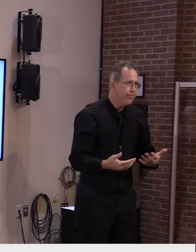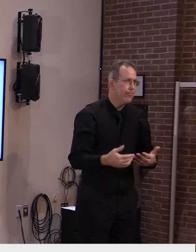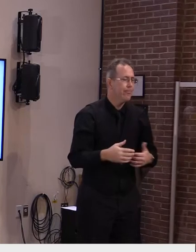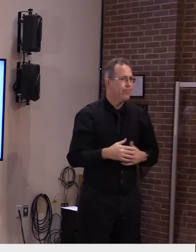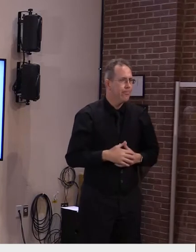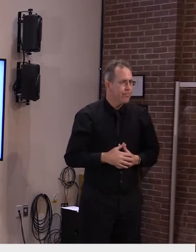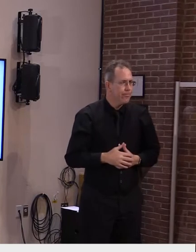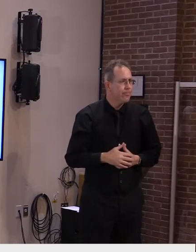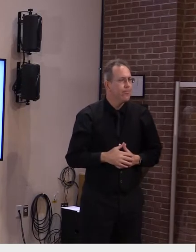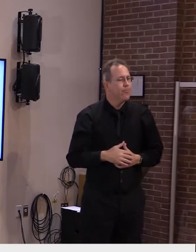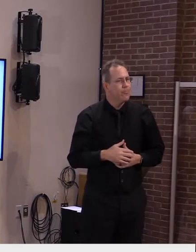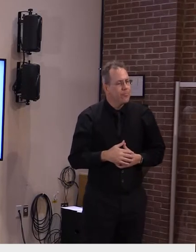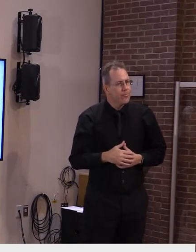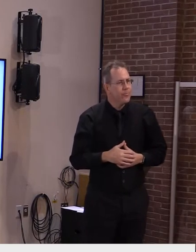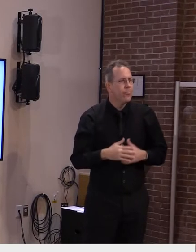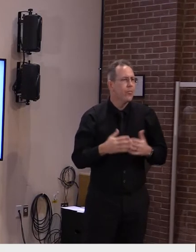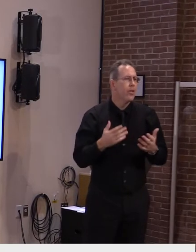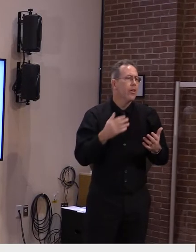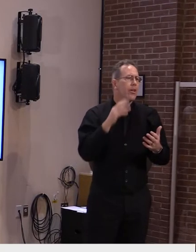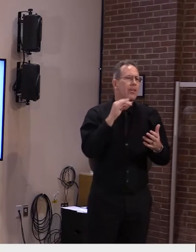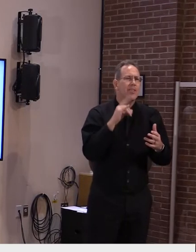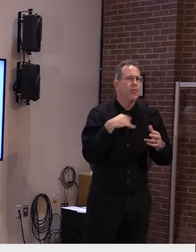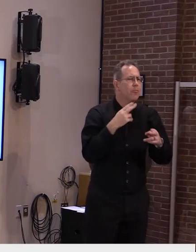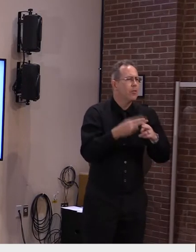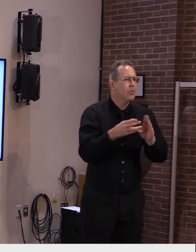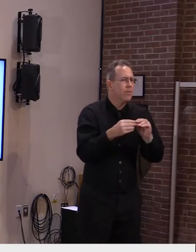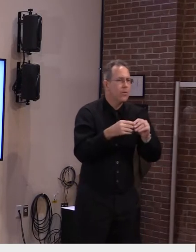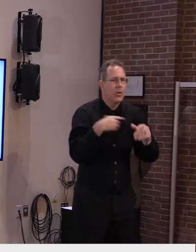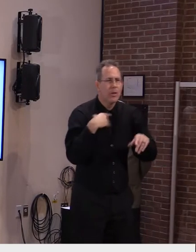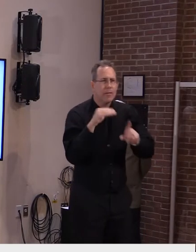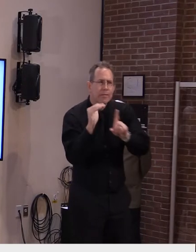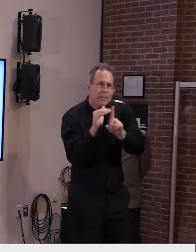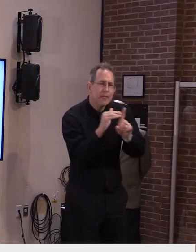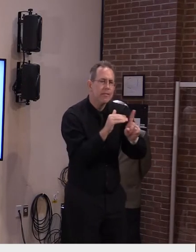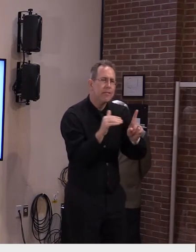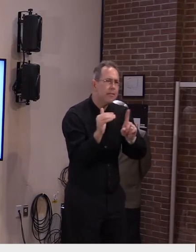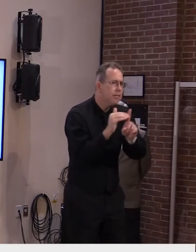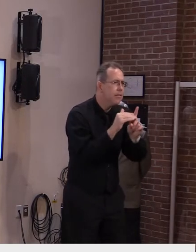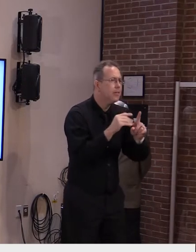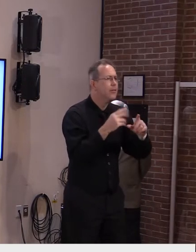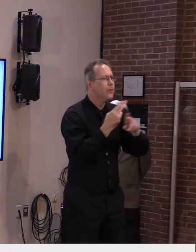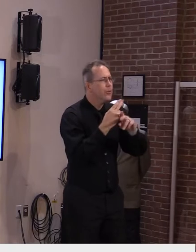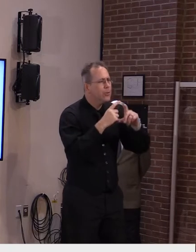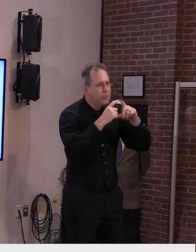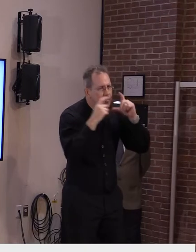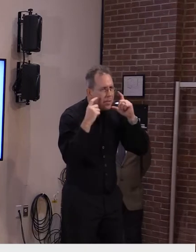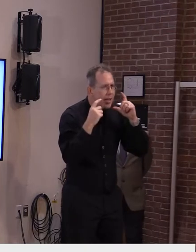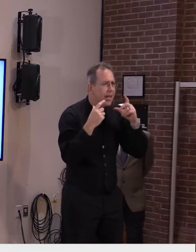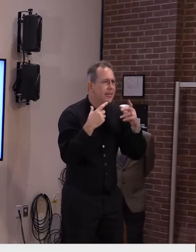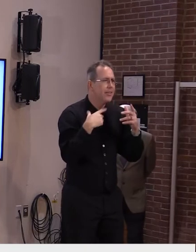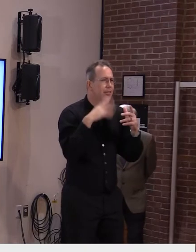we discussed with masks and all of that, there are only so many tools in the toolbox. So when you ask for